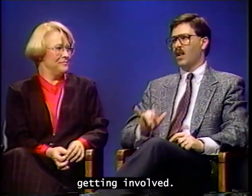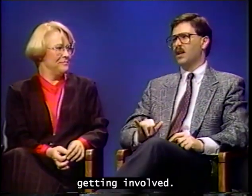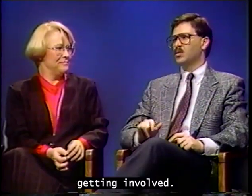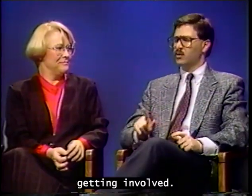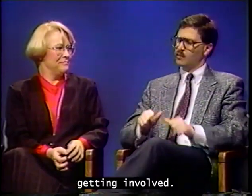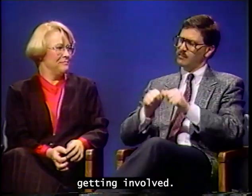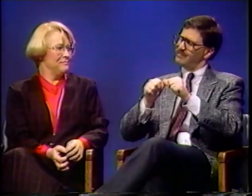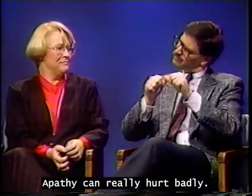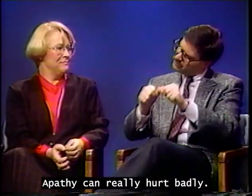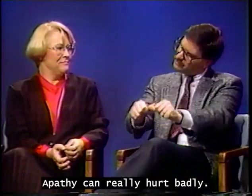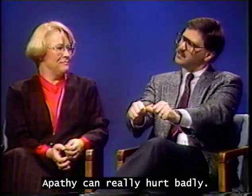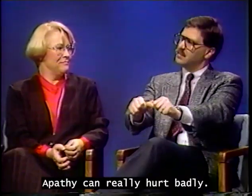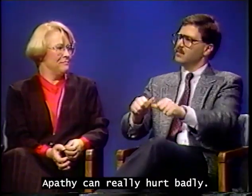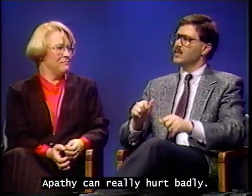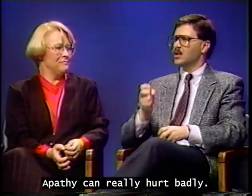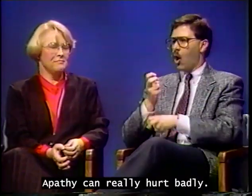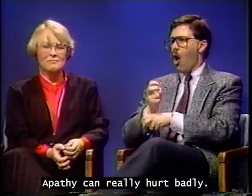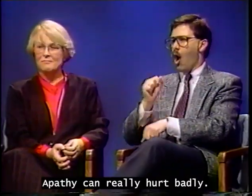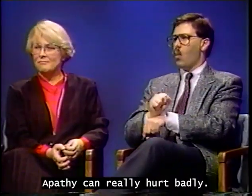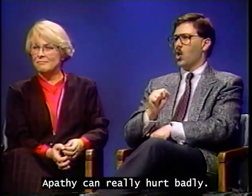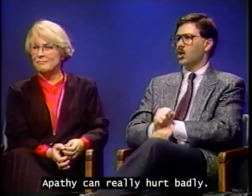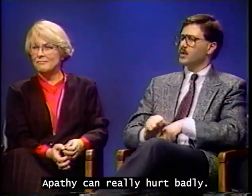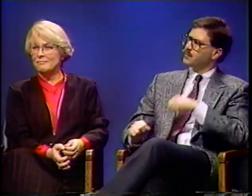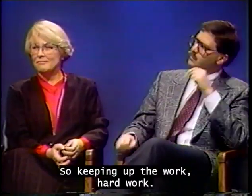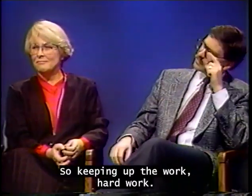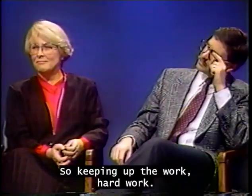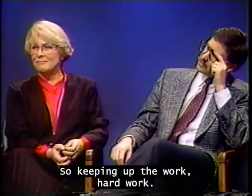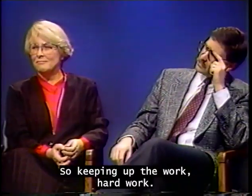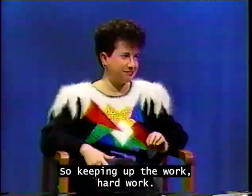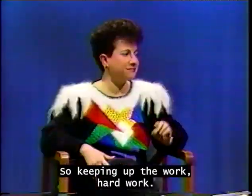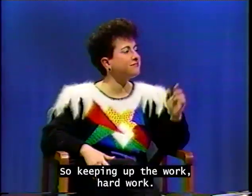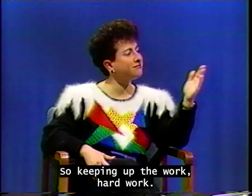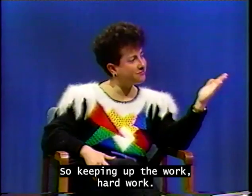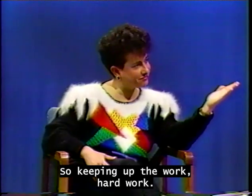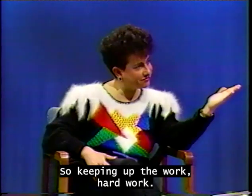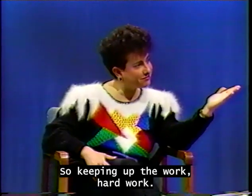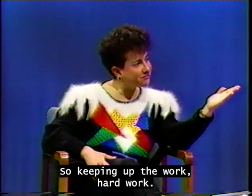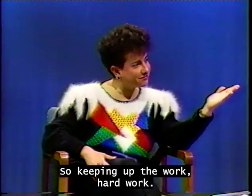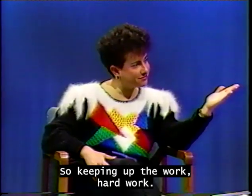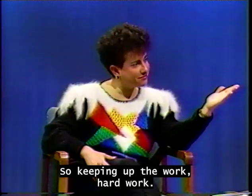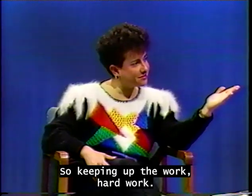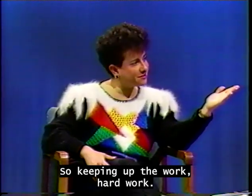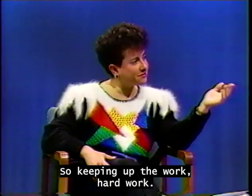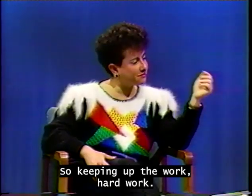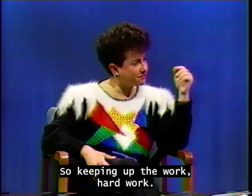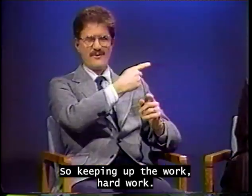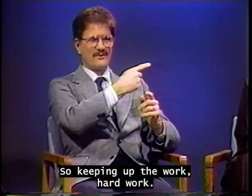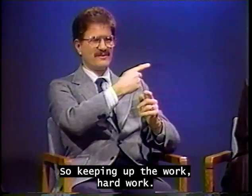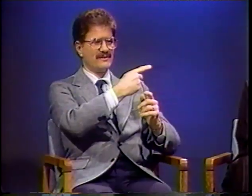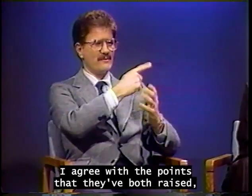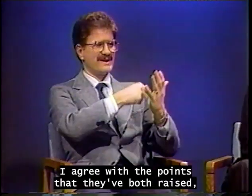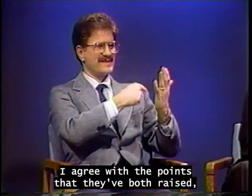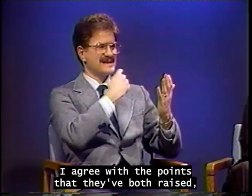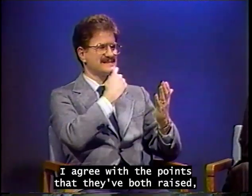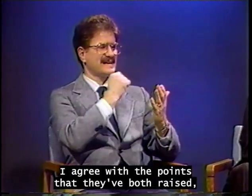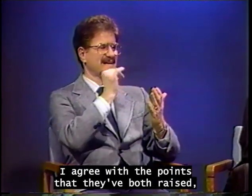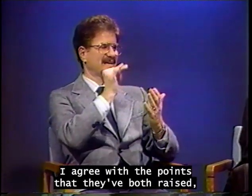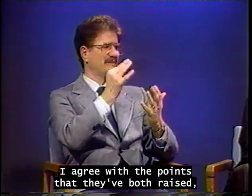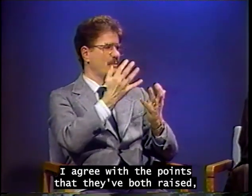involved. Apathy can really hurt badly, so keeping up the work, hard work. I agree with the points that they've